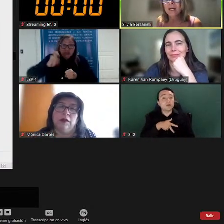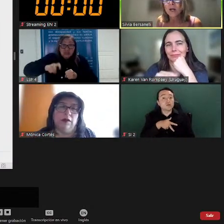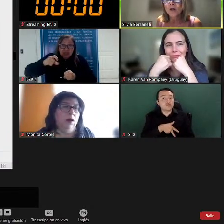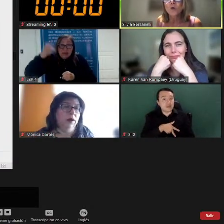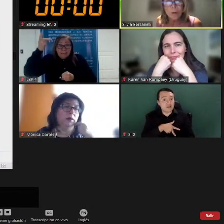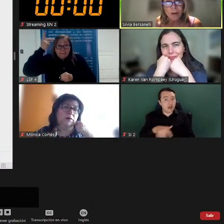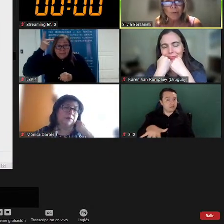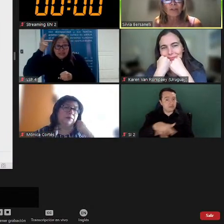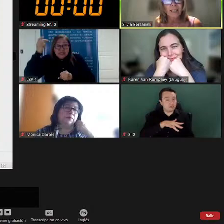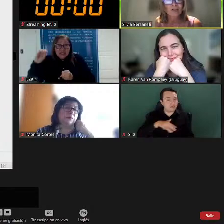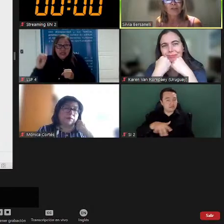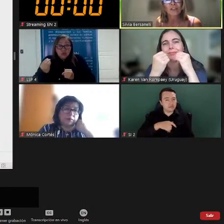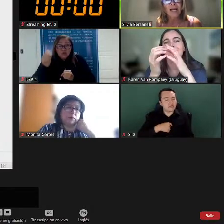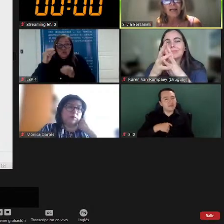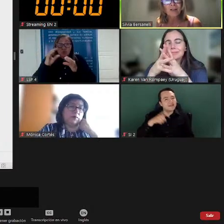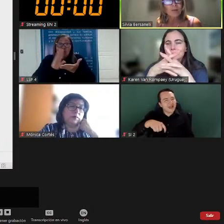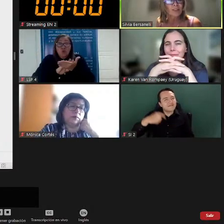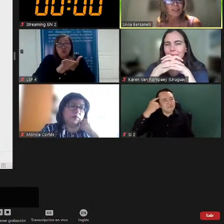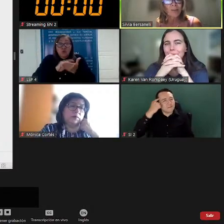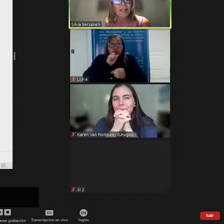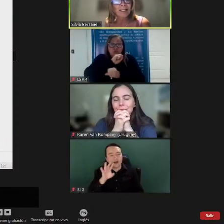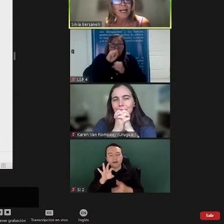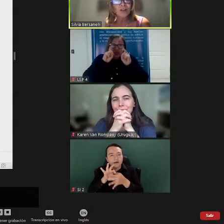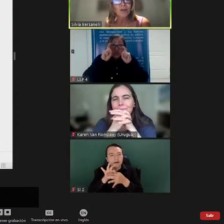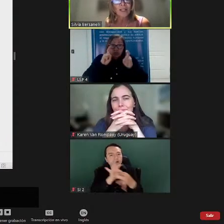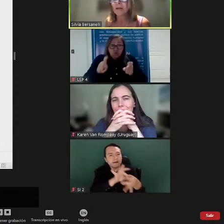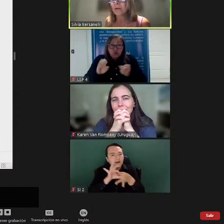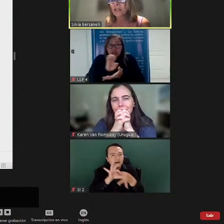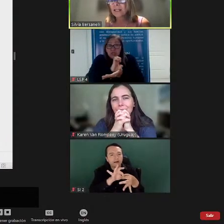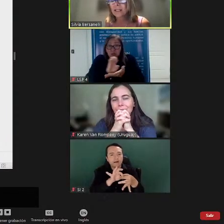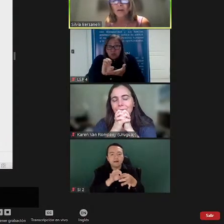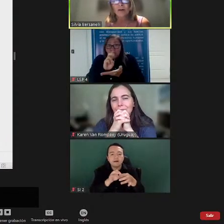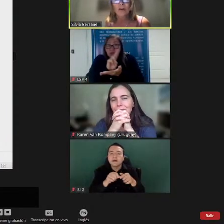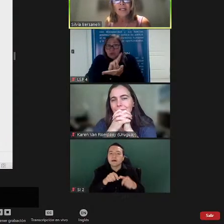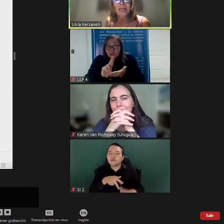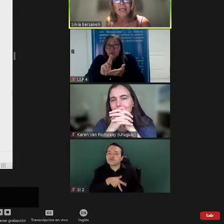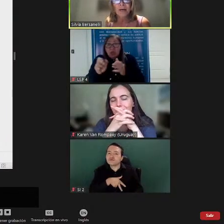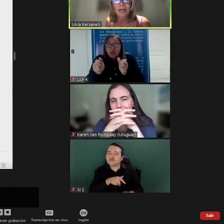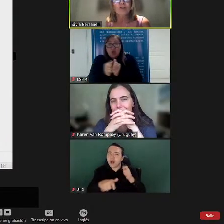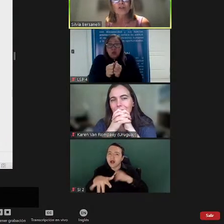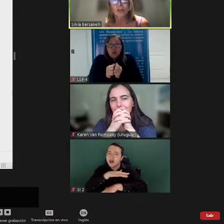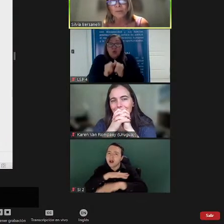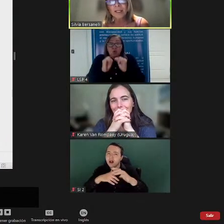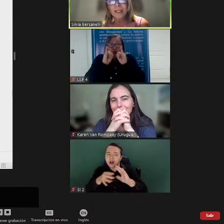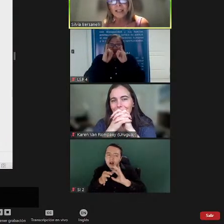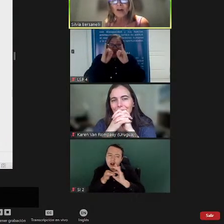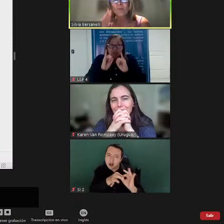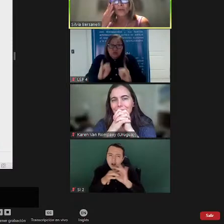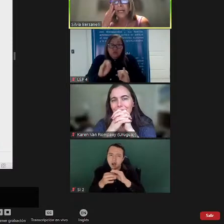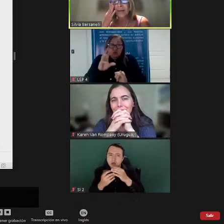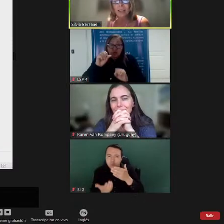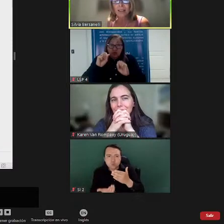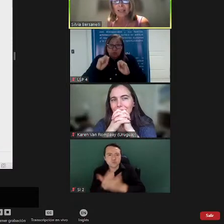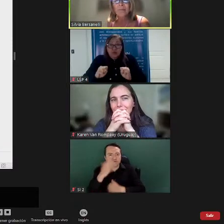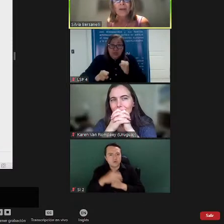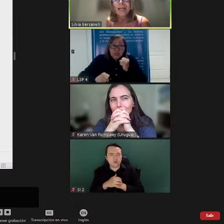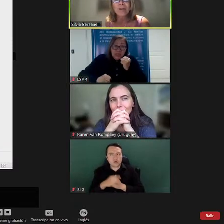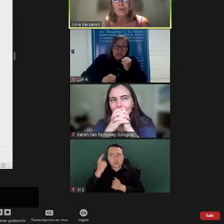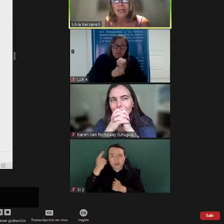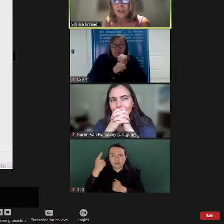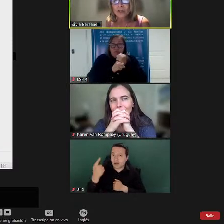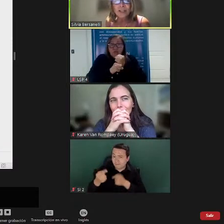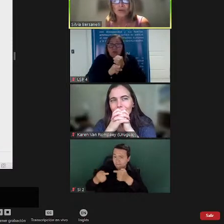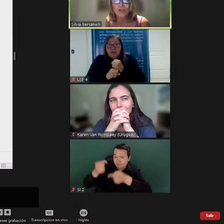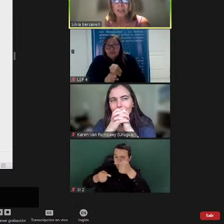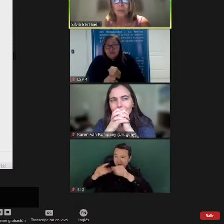in society we need to think on a new social contract as it is being stated at political social political level